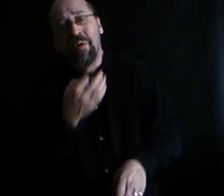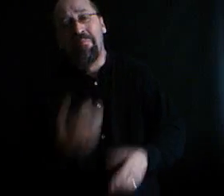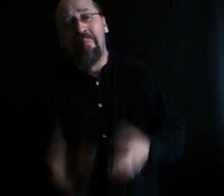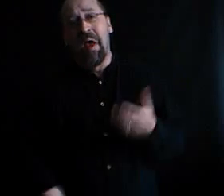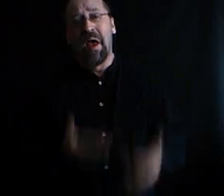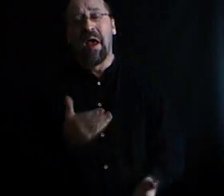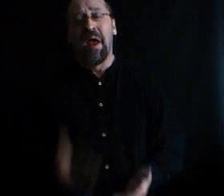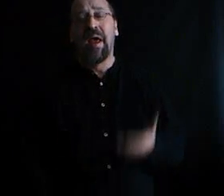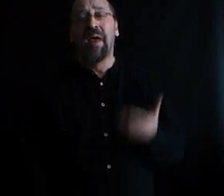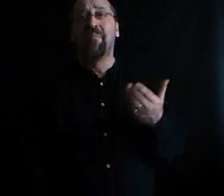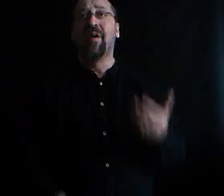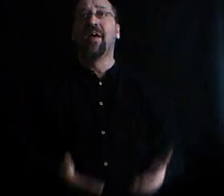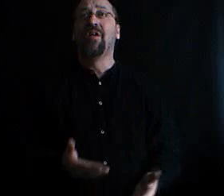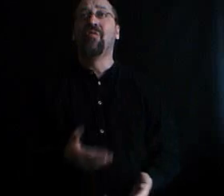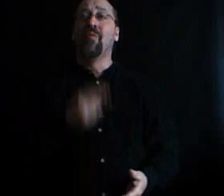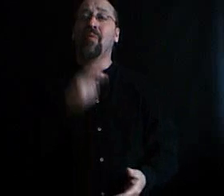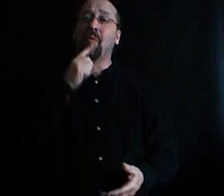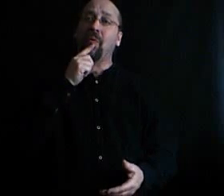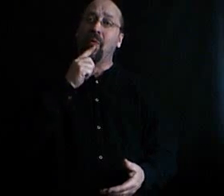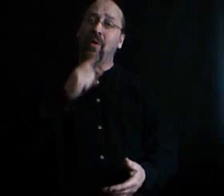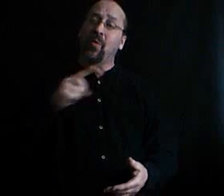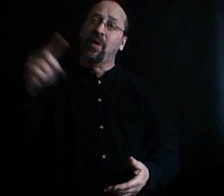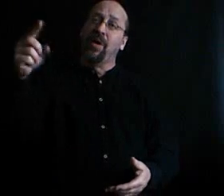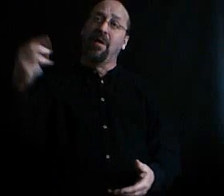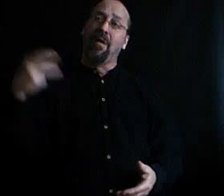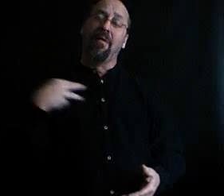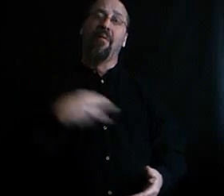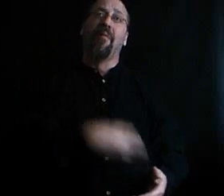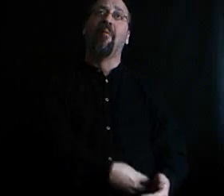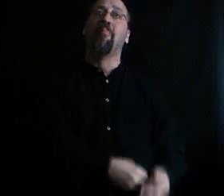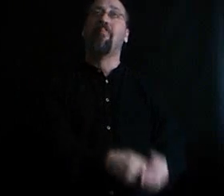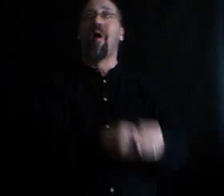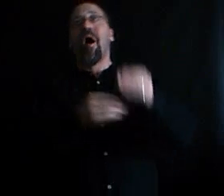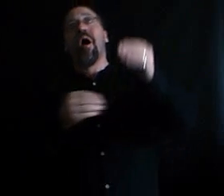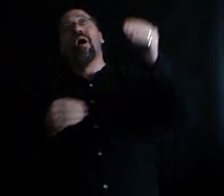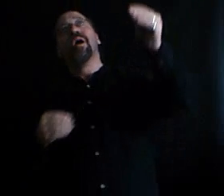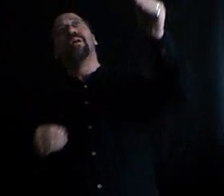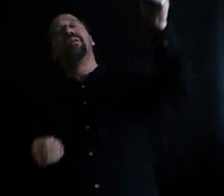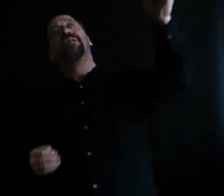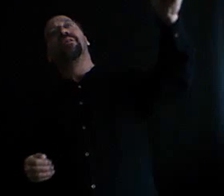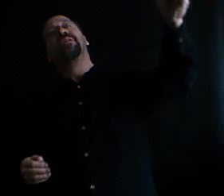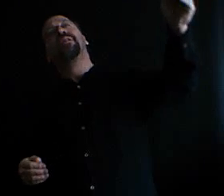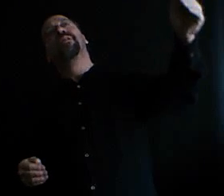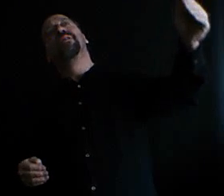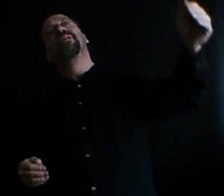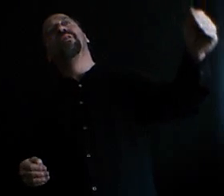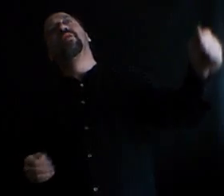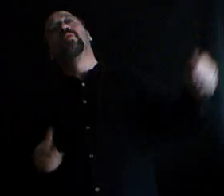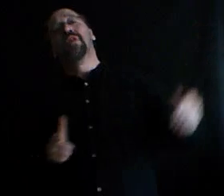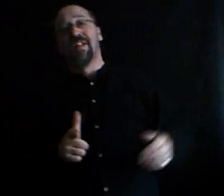may be true that we're apart You will